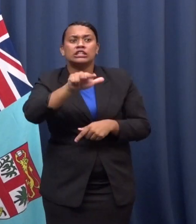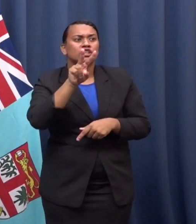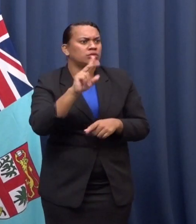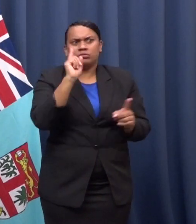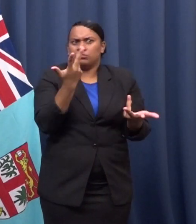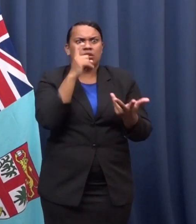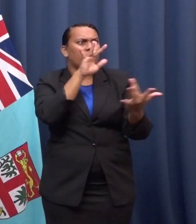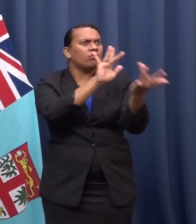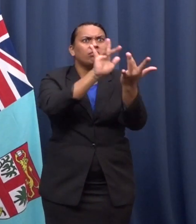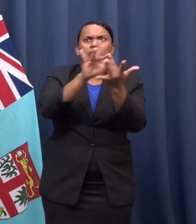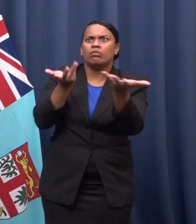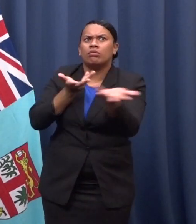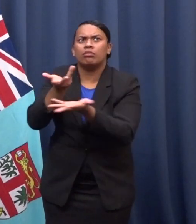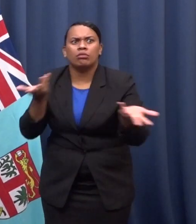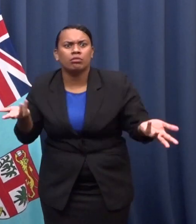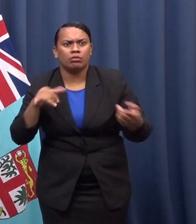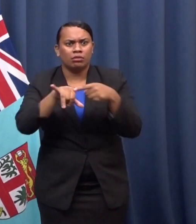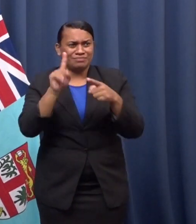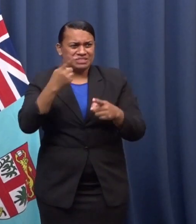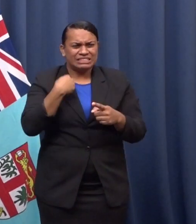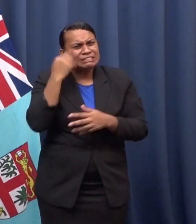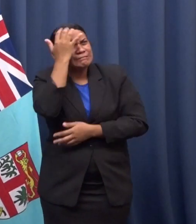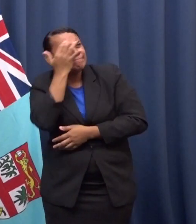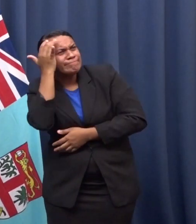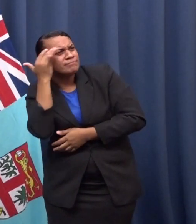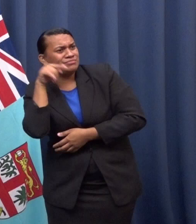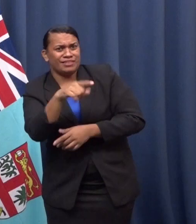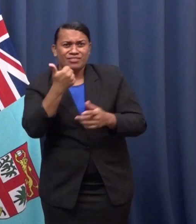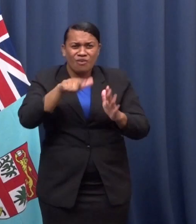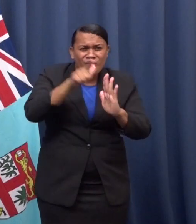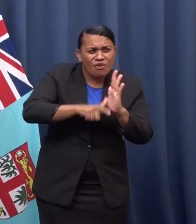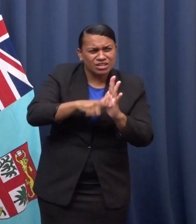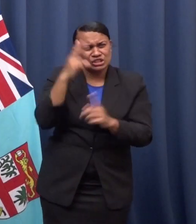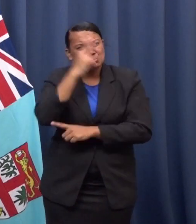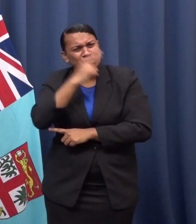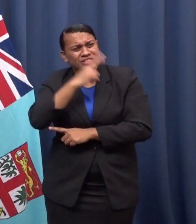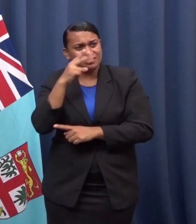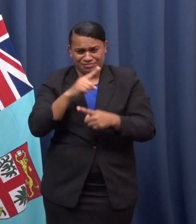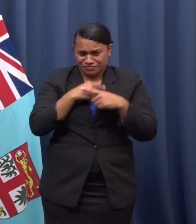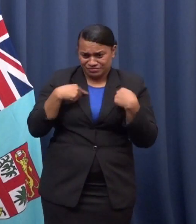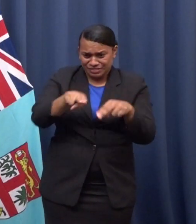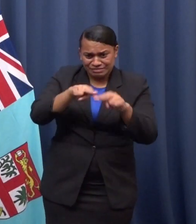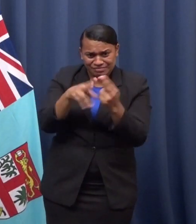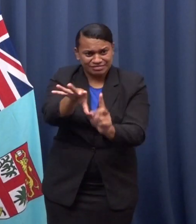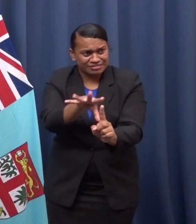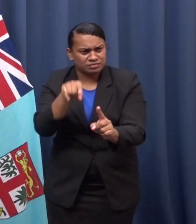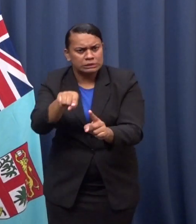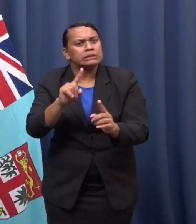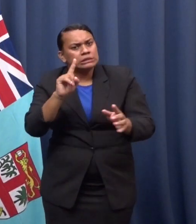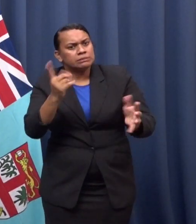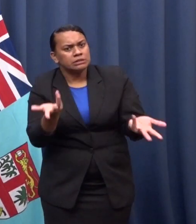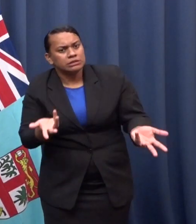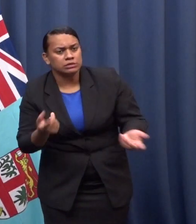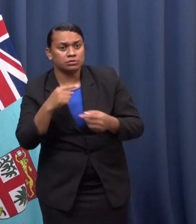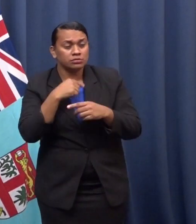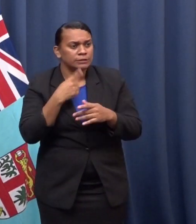We consider the passengers on the flight to be much lower risk than the direct family members, but because we are